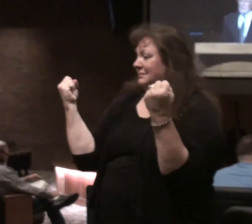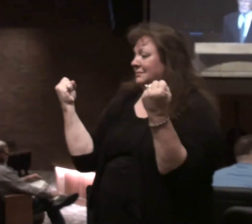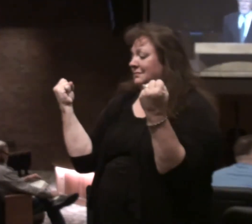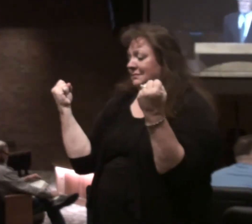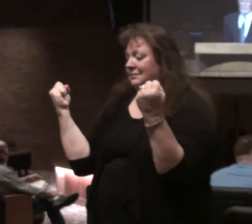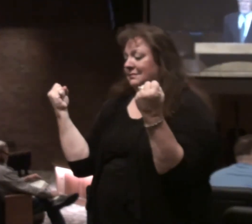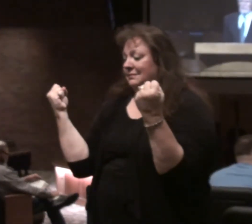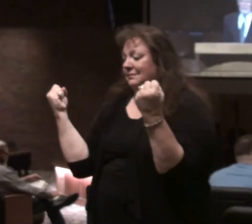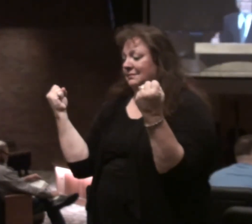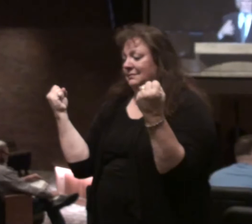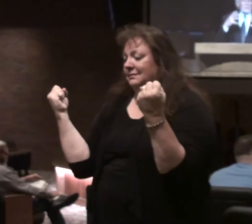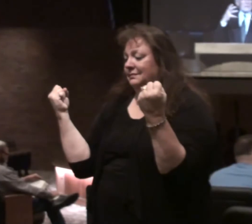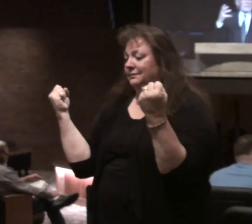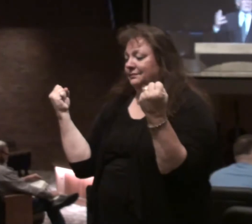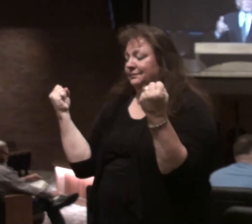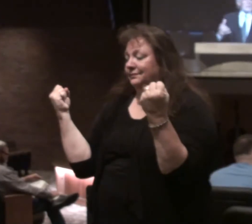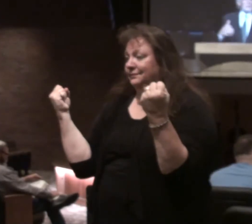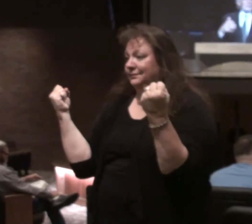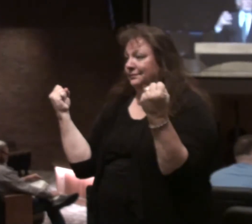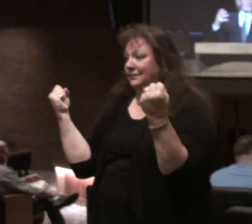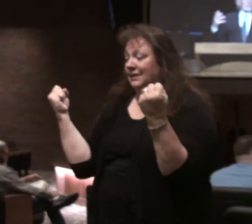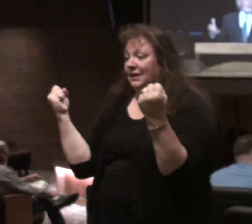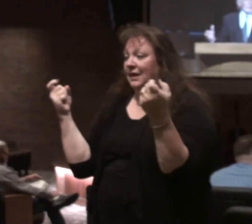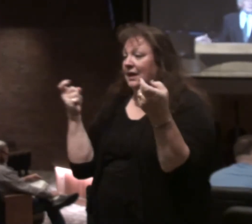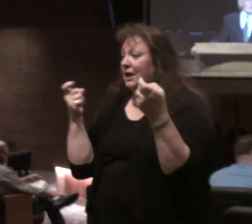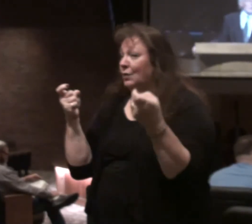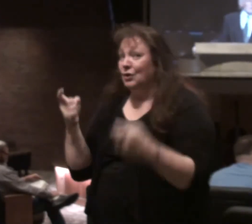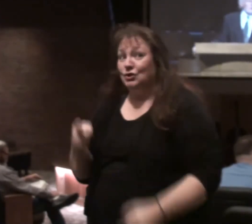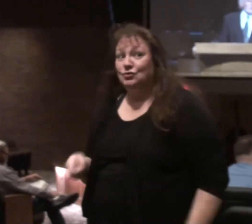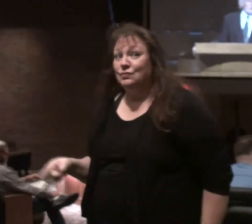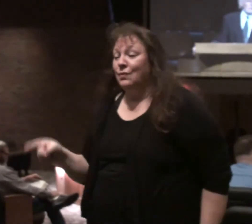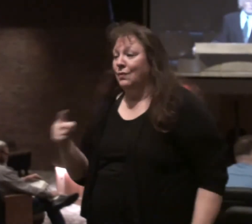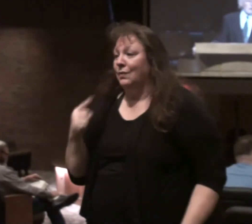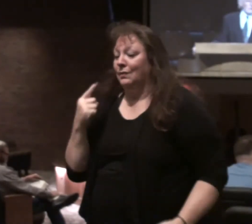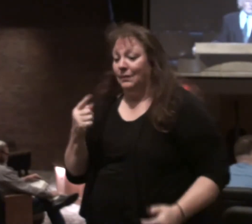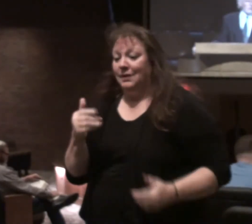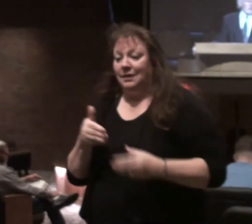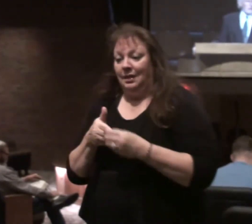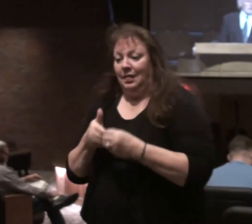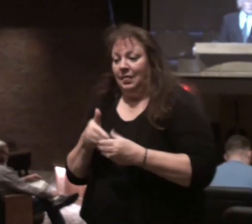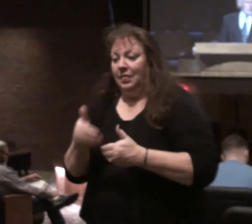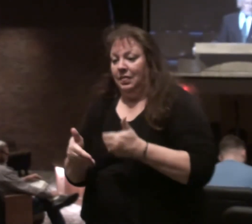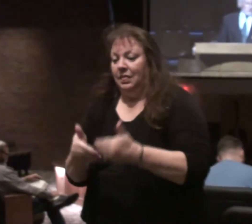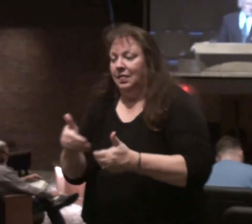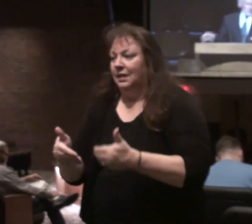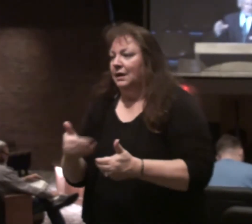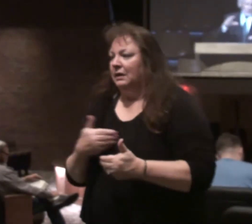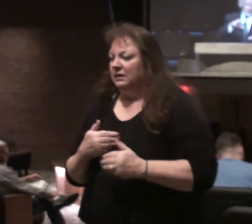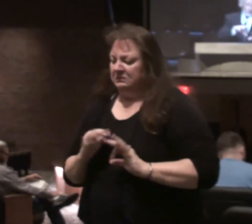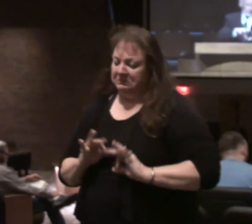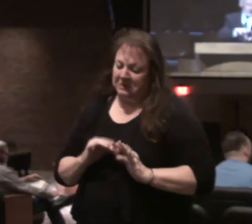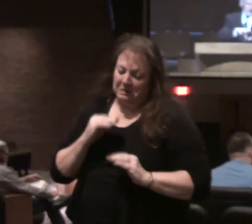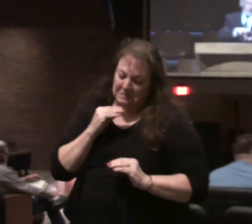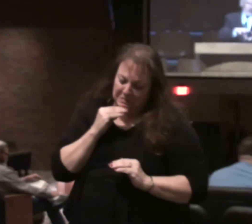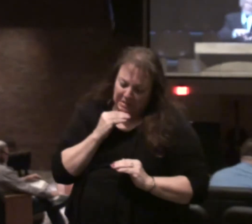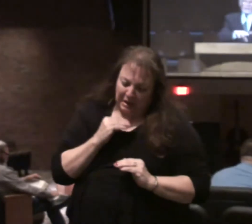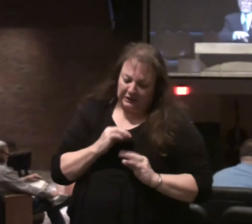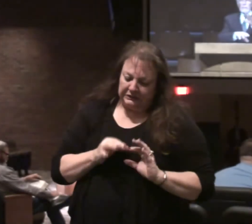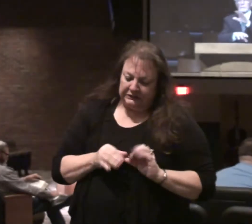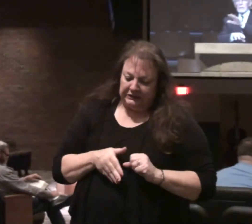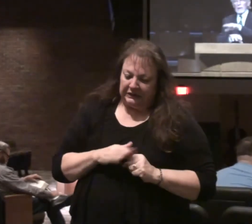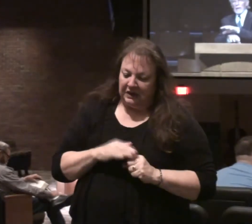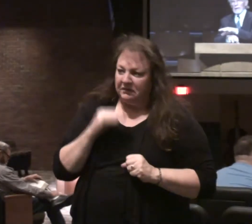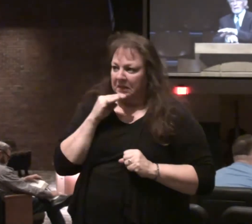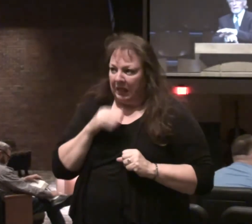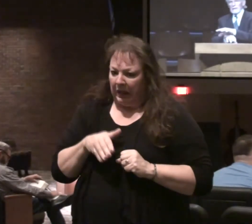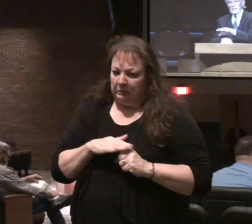And we have to get it. It'll control us. And one thing leads to another. You know, you tell a little lie, then you tell a lie to cover